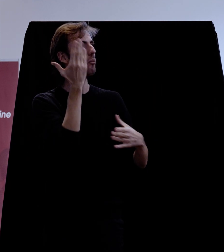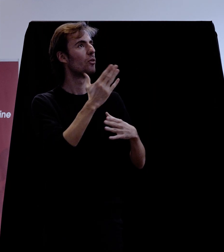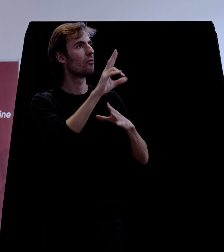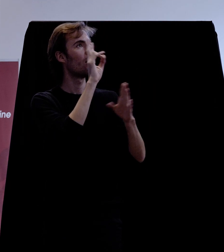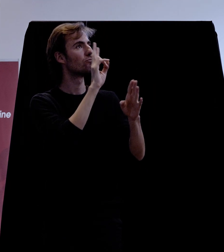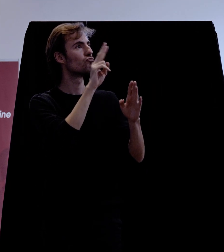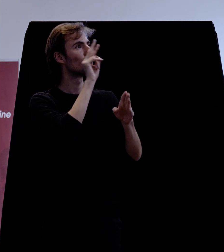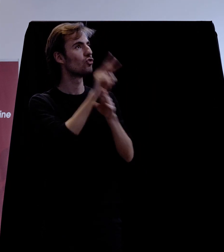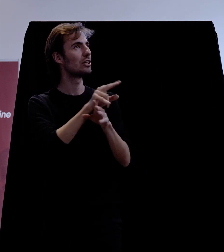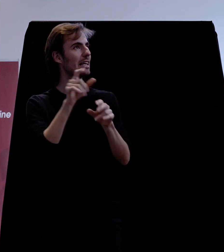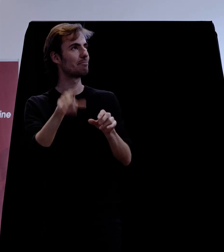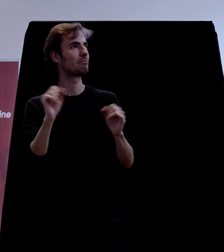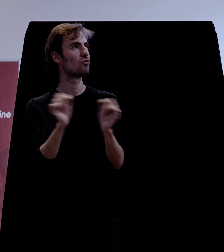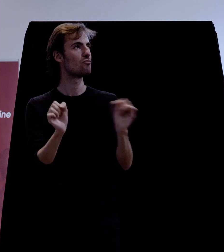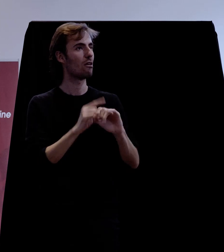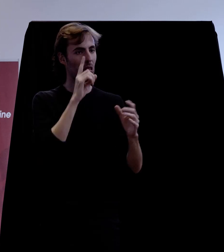This is